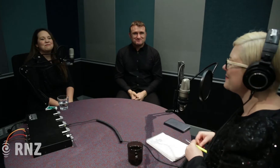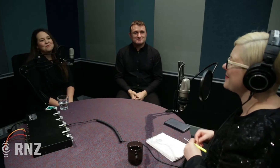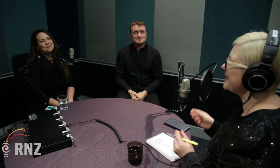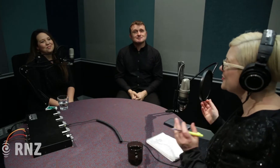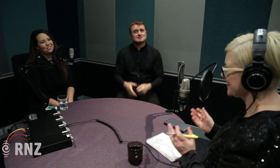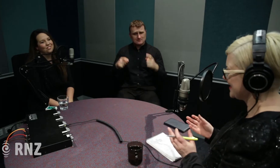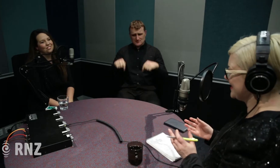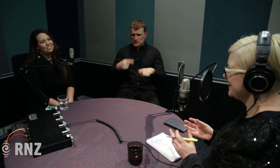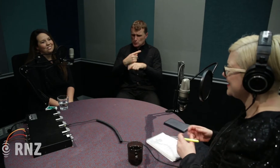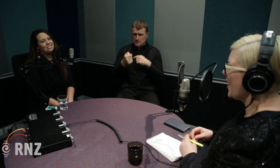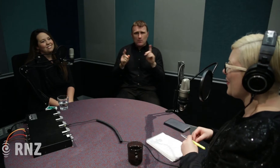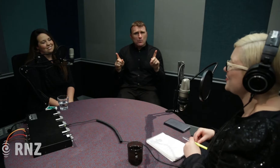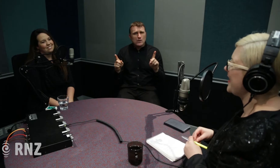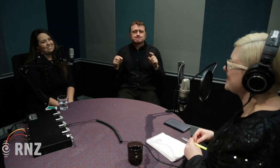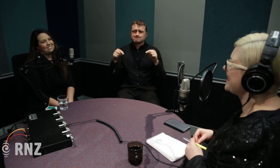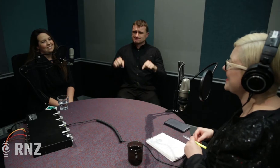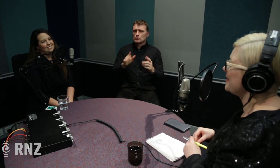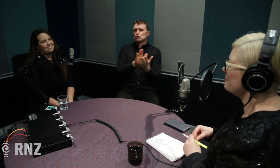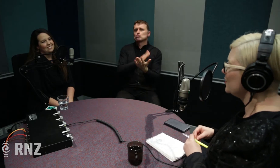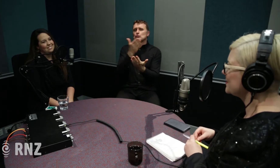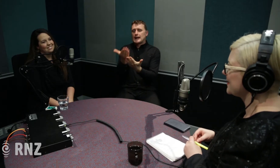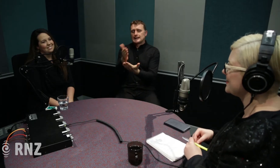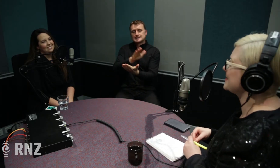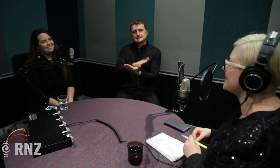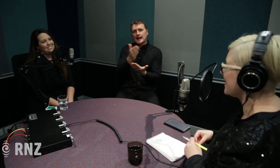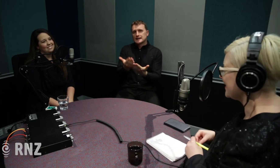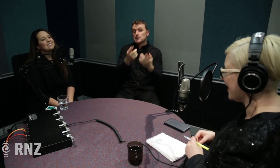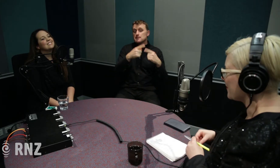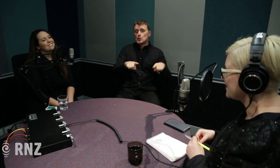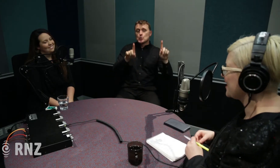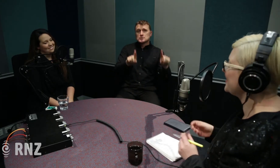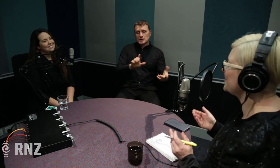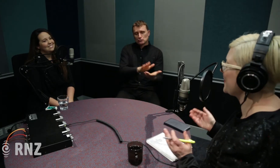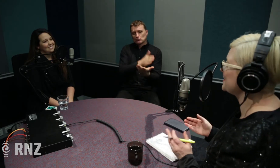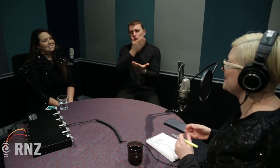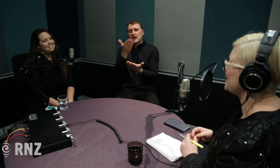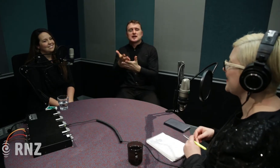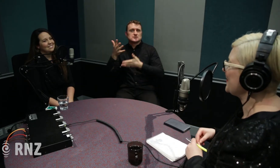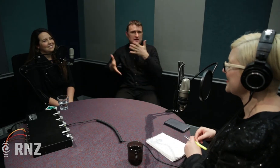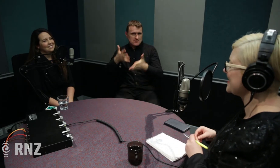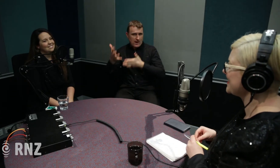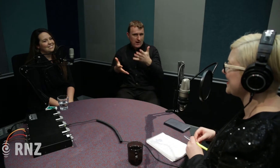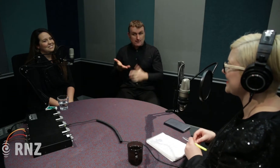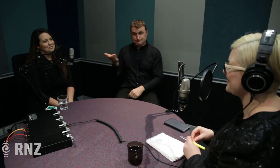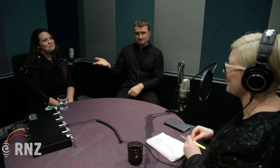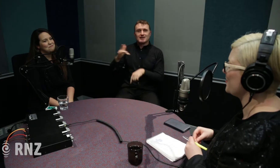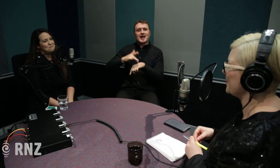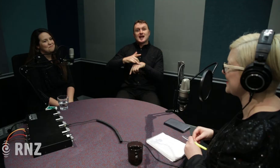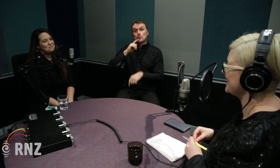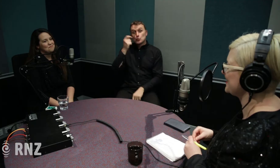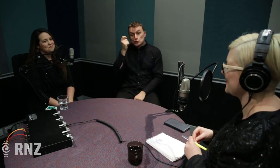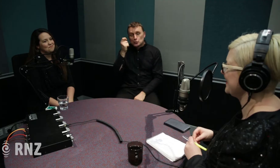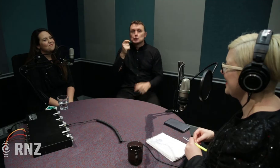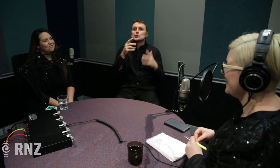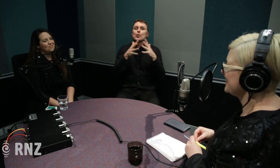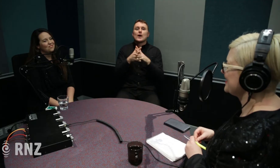are talking about the intricacies of translating music into sign language, and you're going to be doing that on stage at the Civic for West